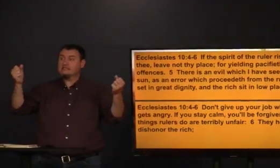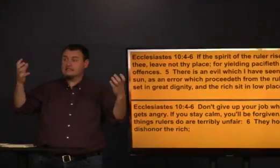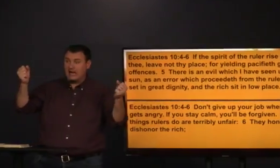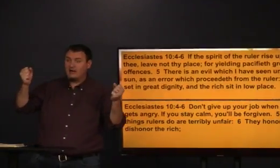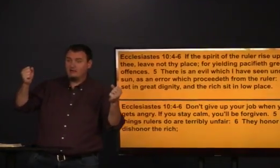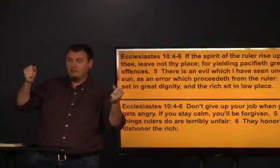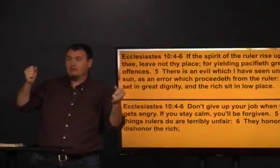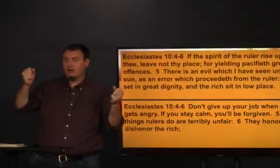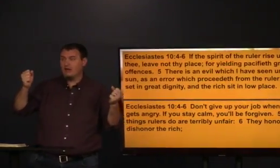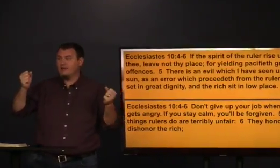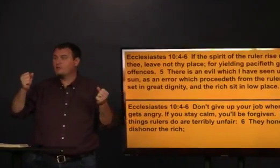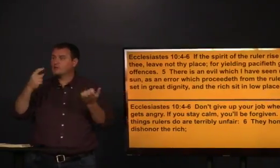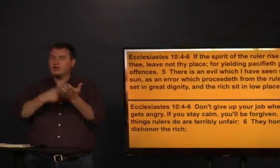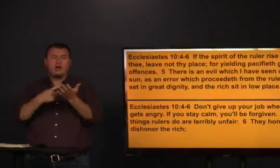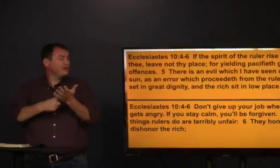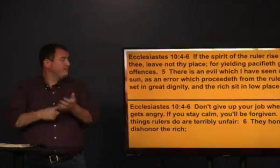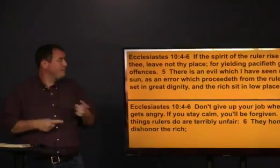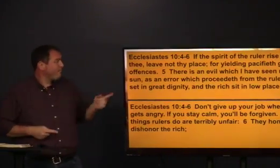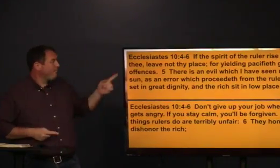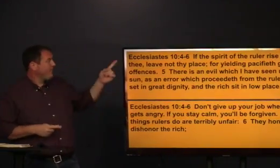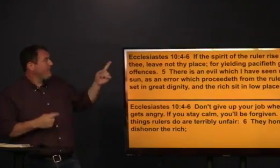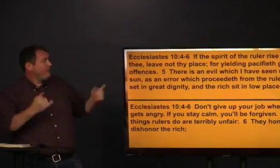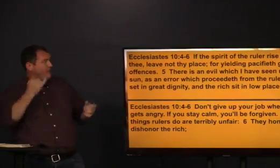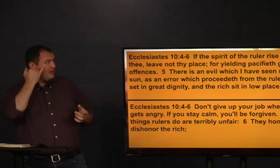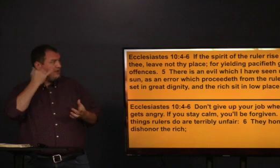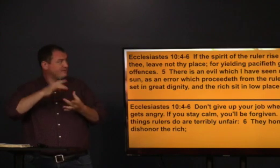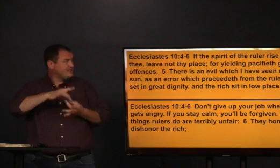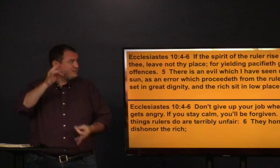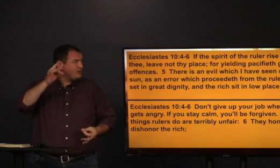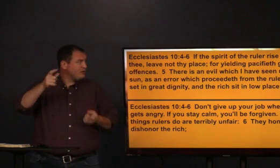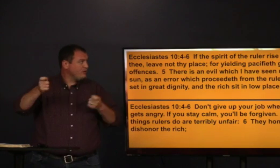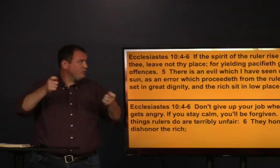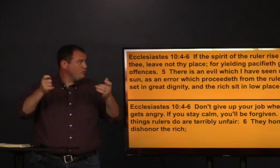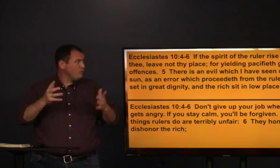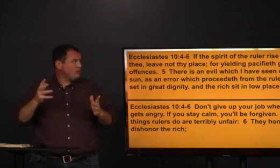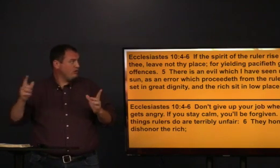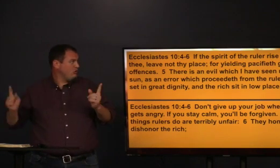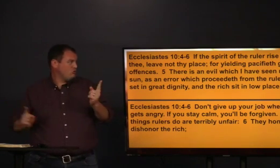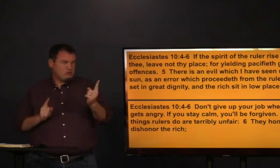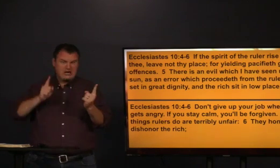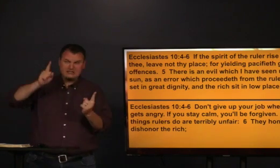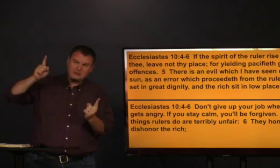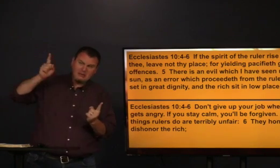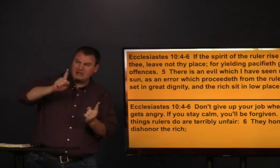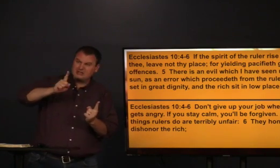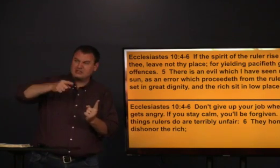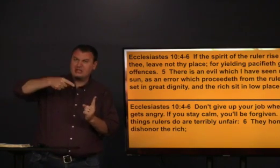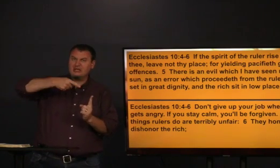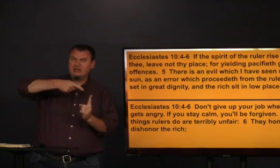Let's sign them, and then we'll talk. If the spirit of the ruler rises up against thee,